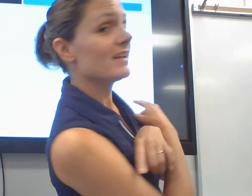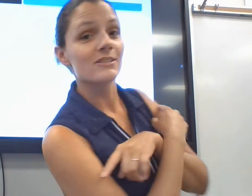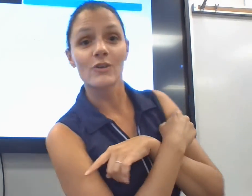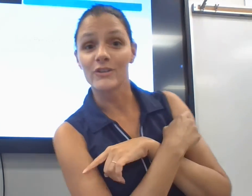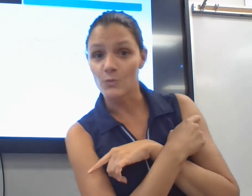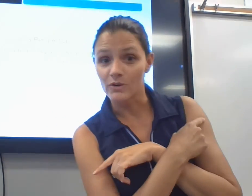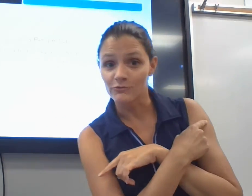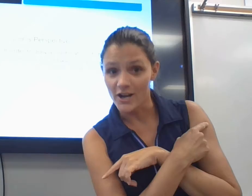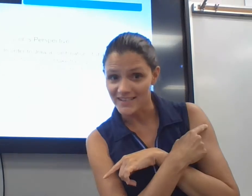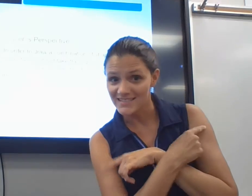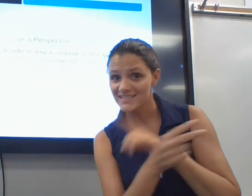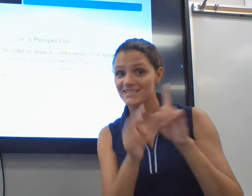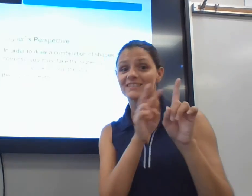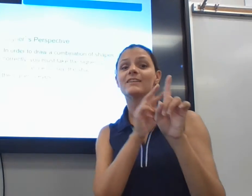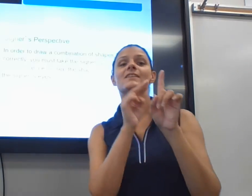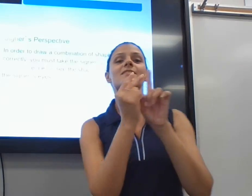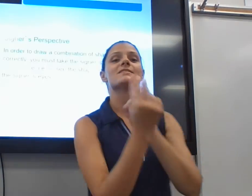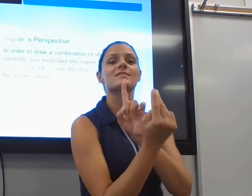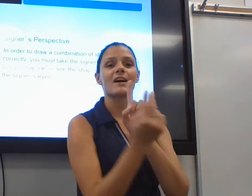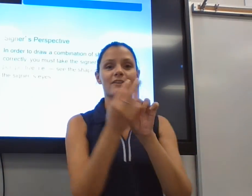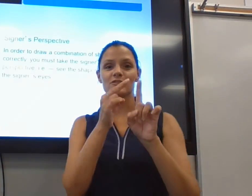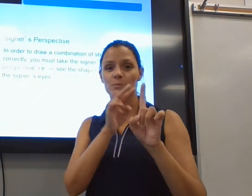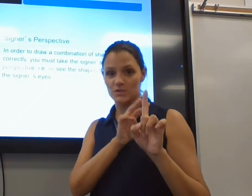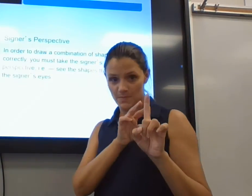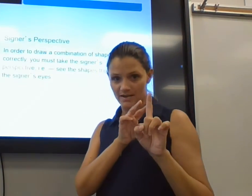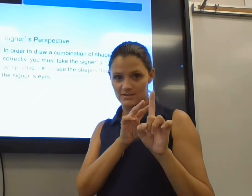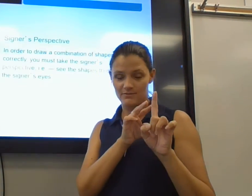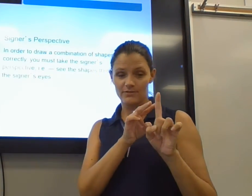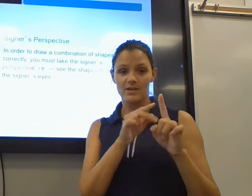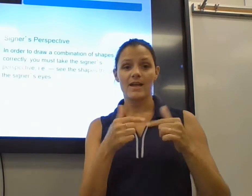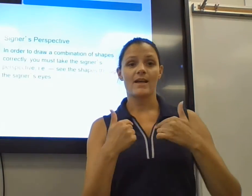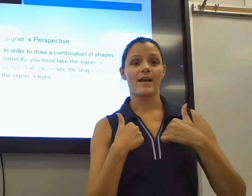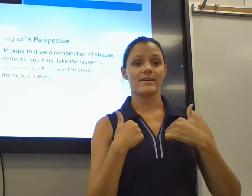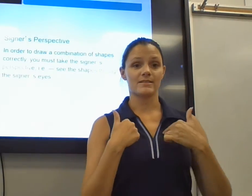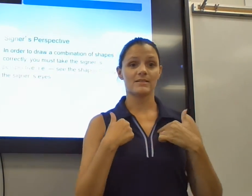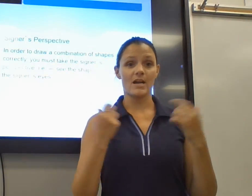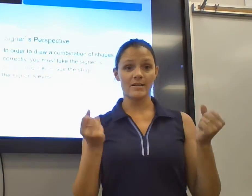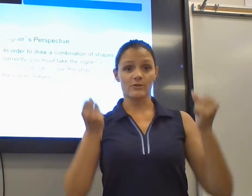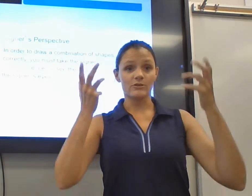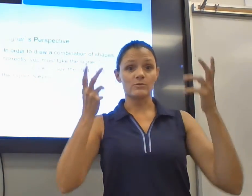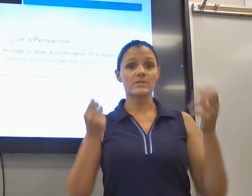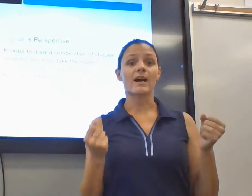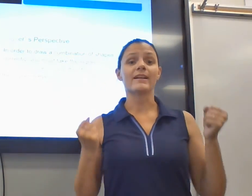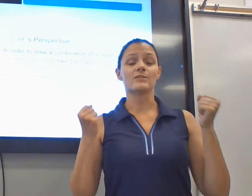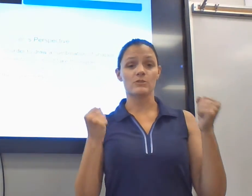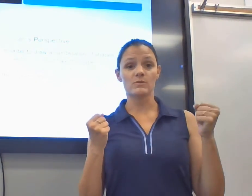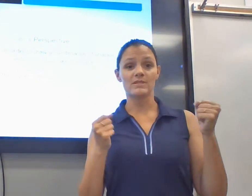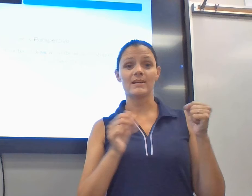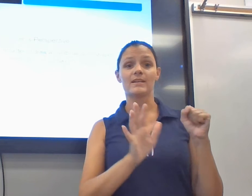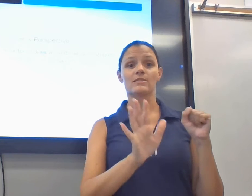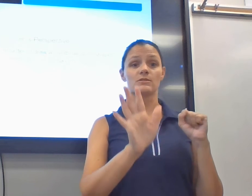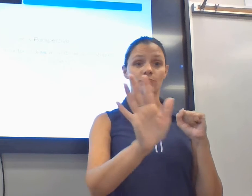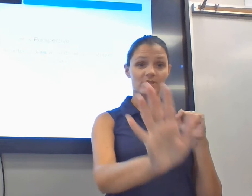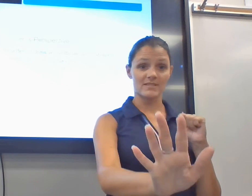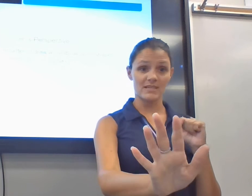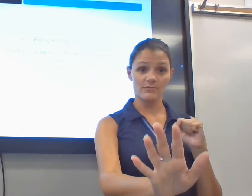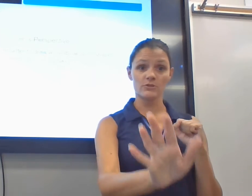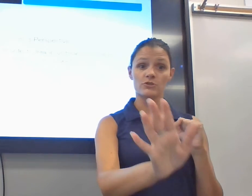it's on your right. Signer's perspective. As the signer, you sign as you see it. It is the receiver's